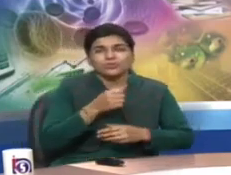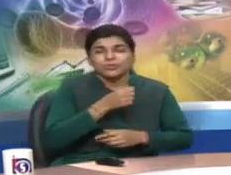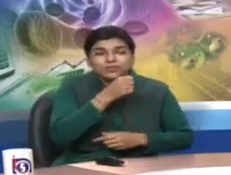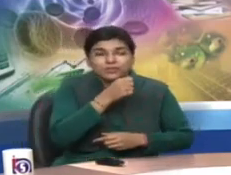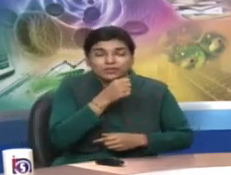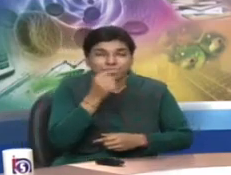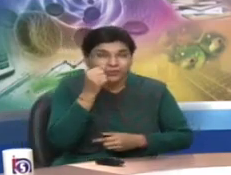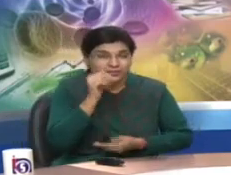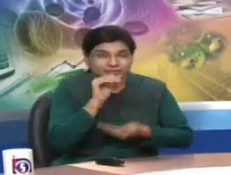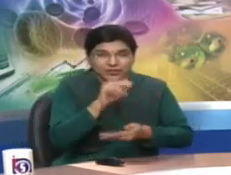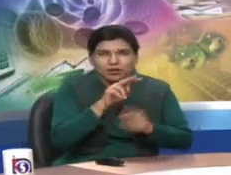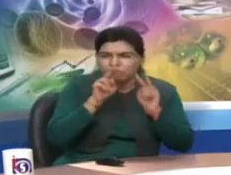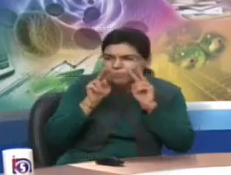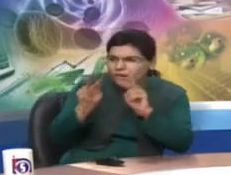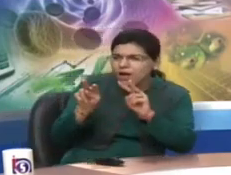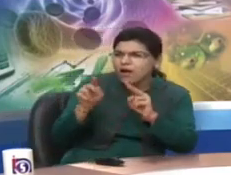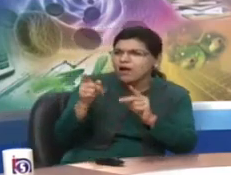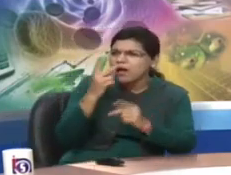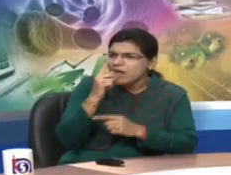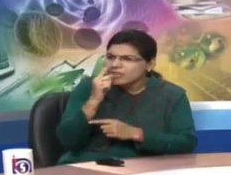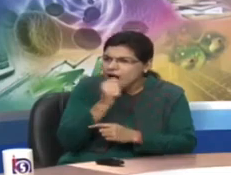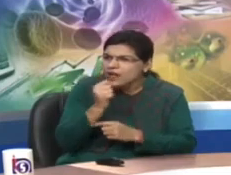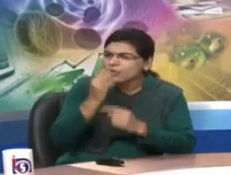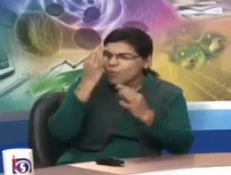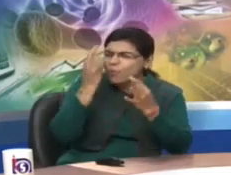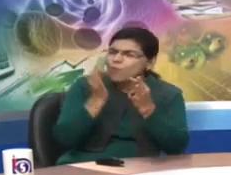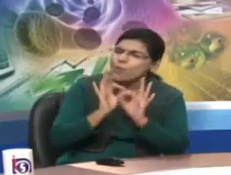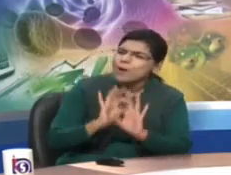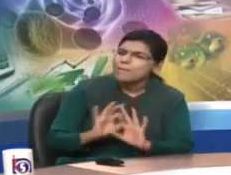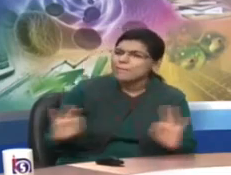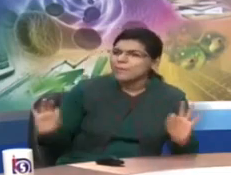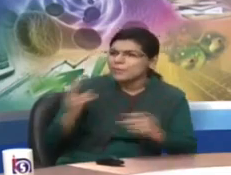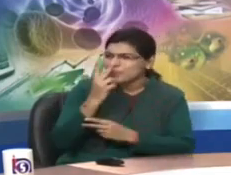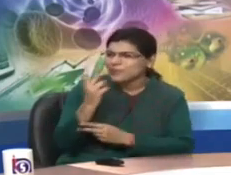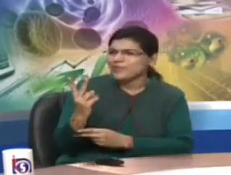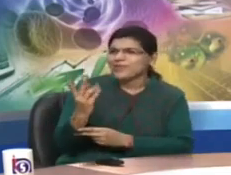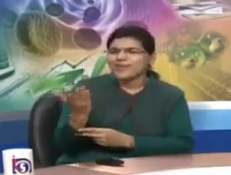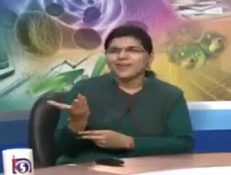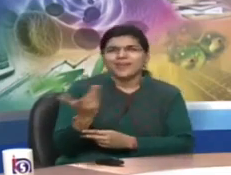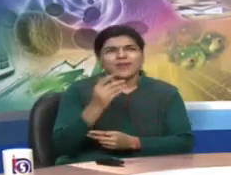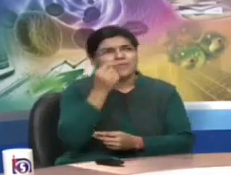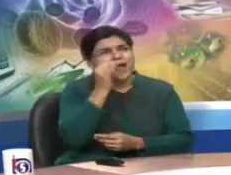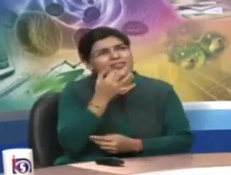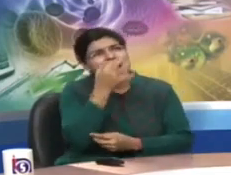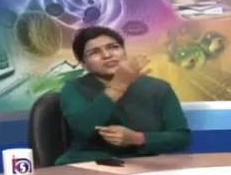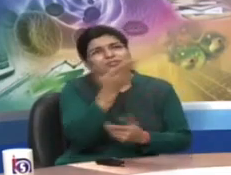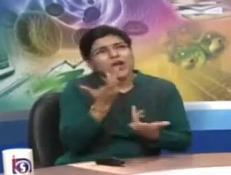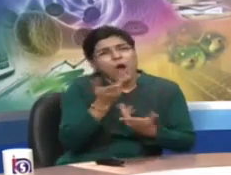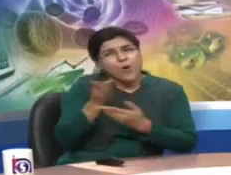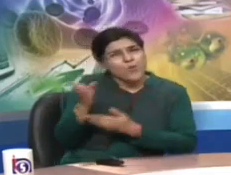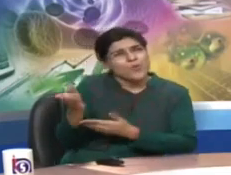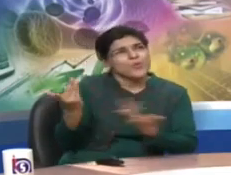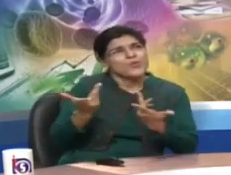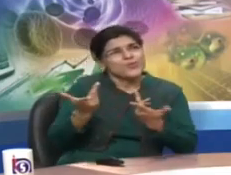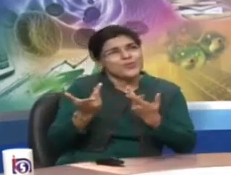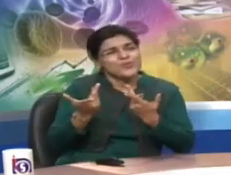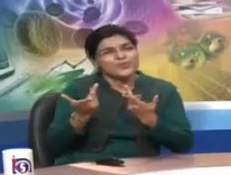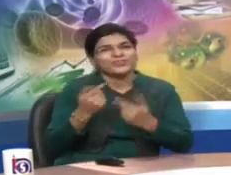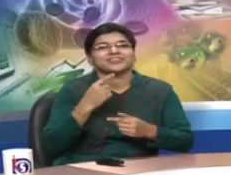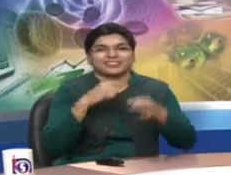She keeps enjoying these things, and she is at so much of peace. So how is